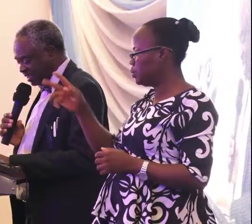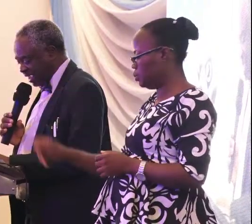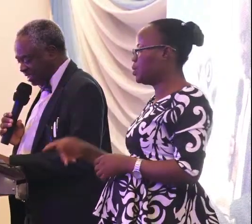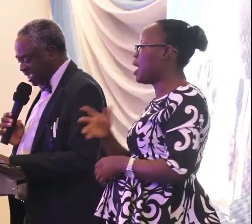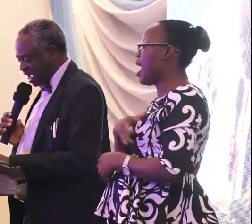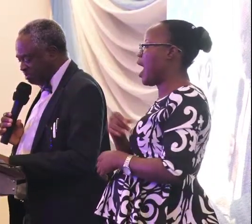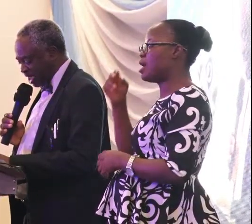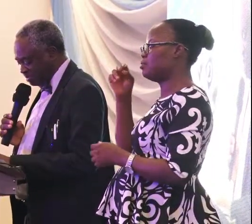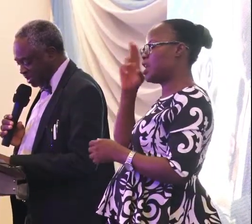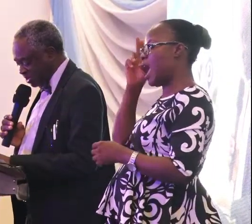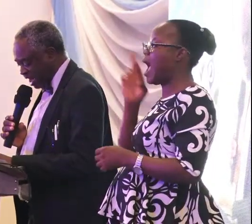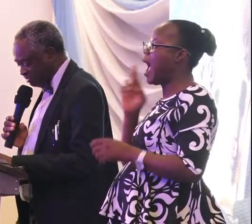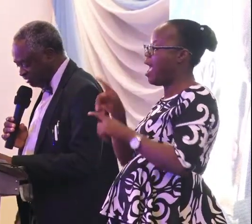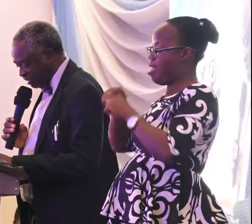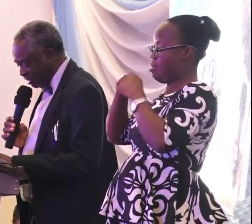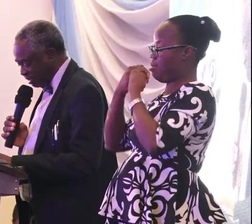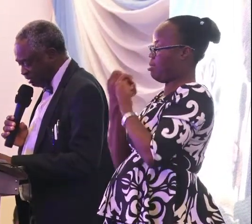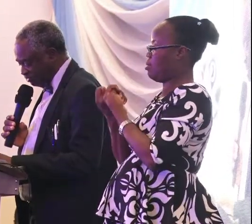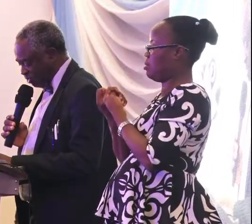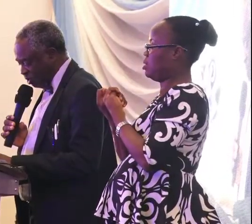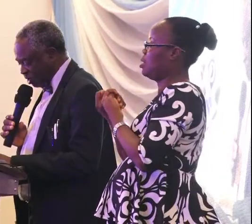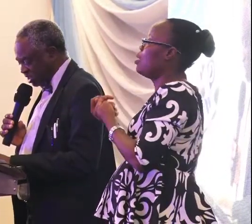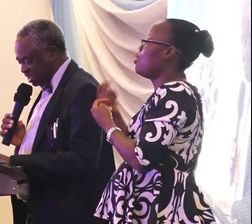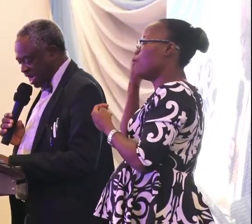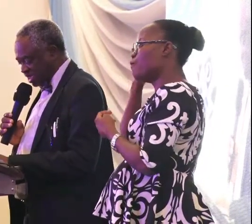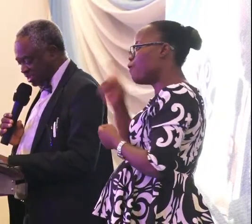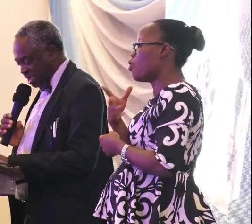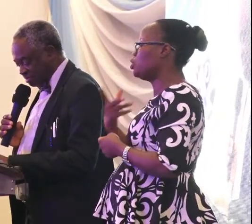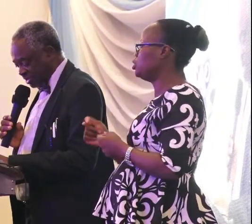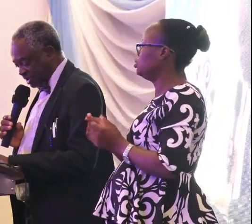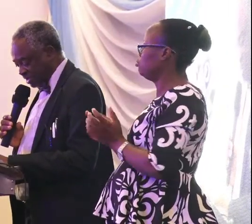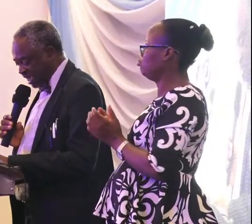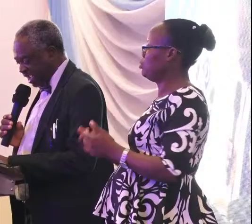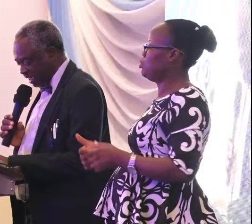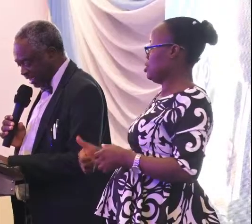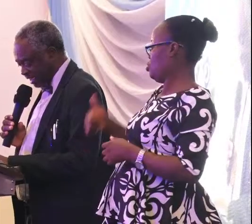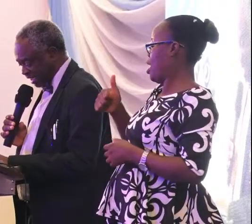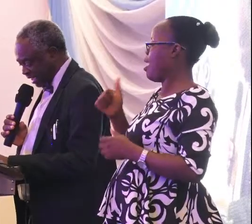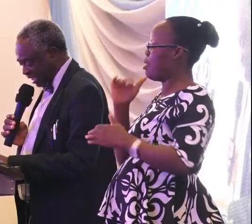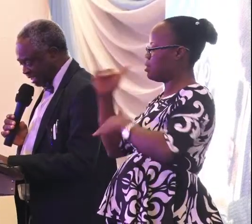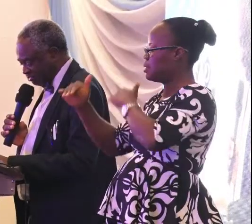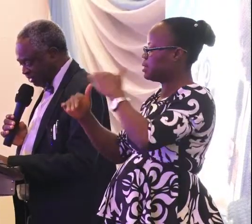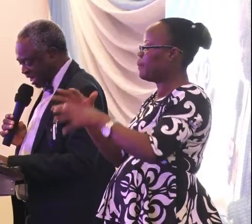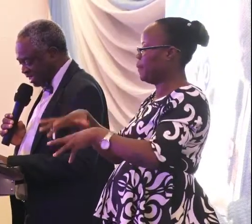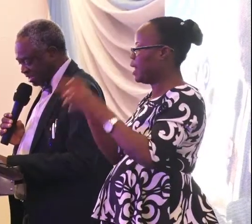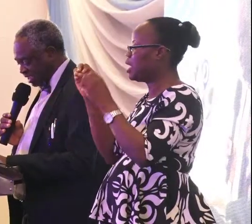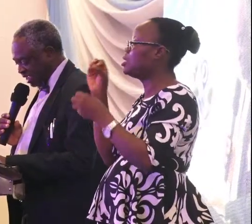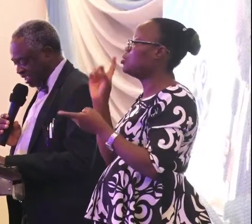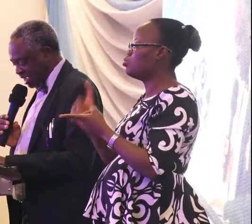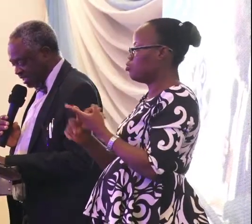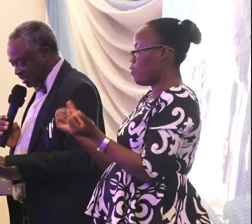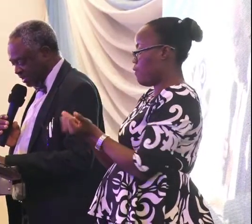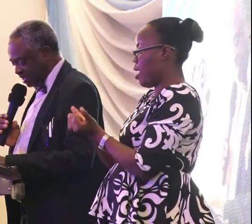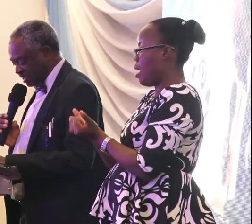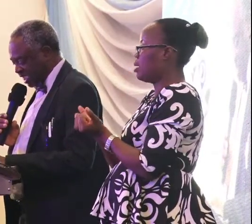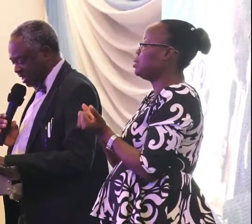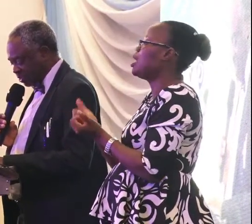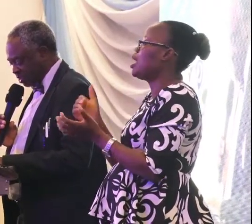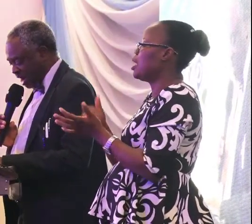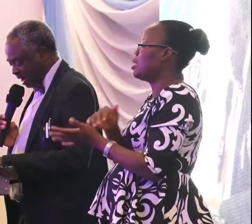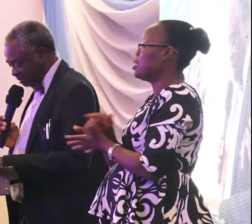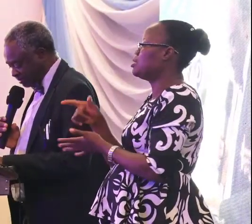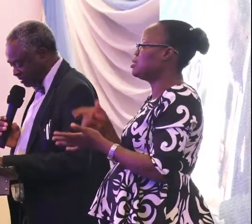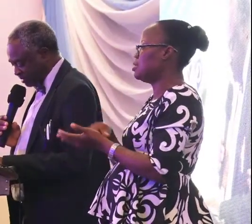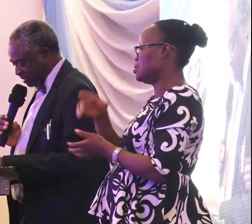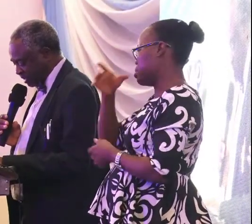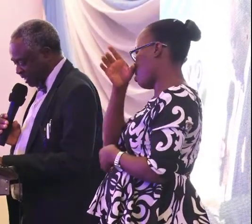his entire management staff for the giant steps taken in the fight against this heinous